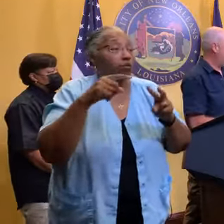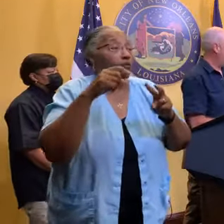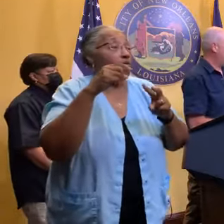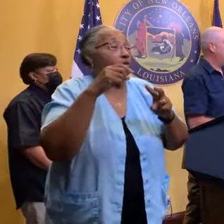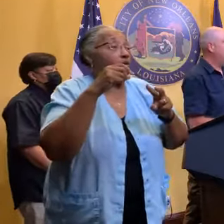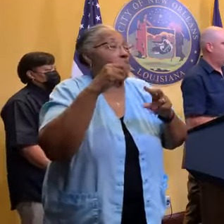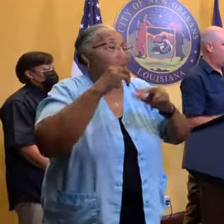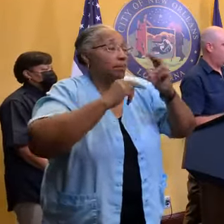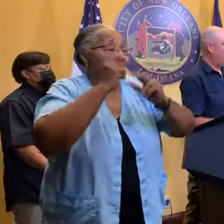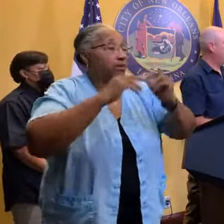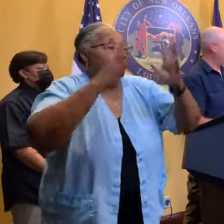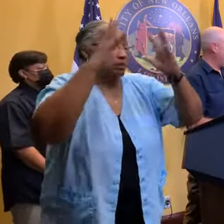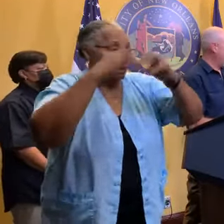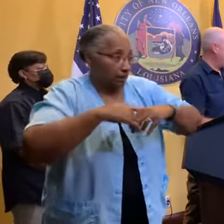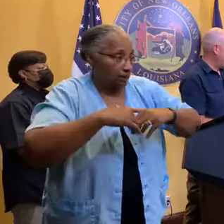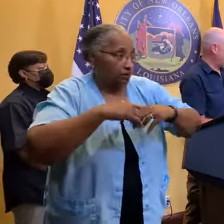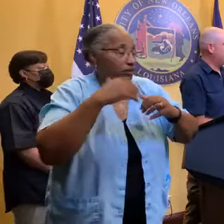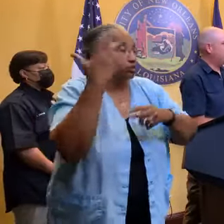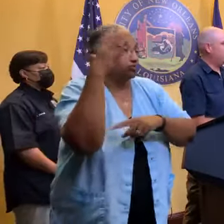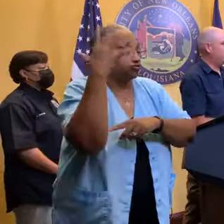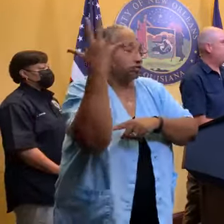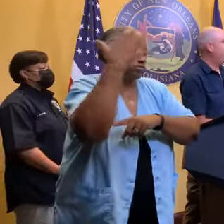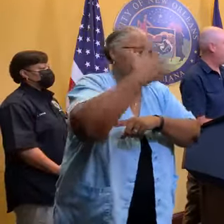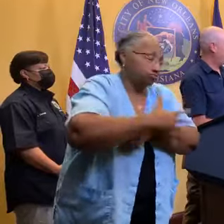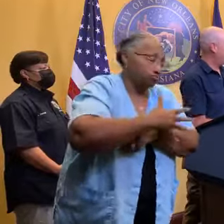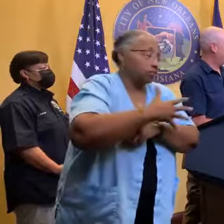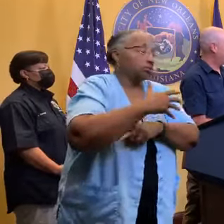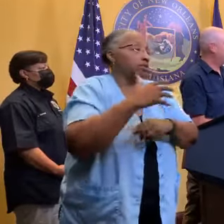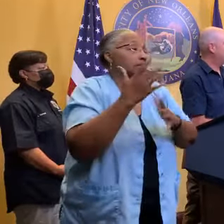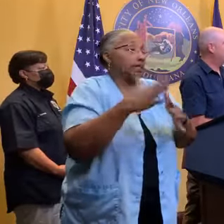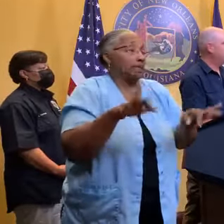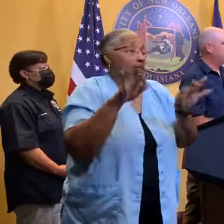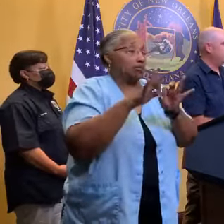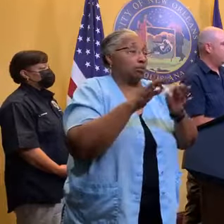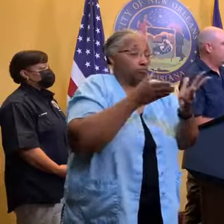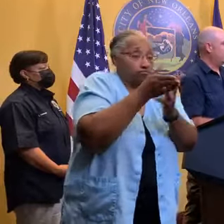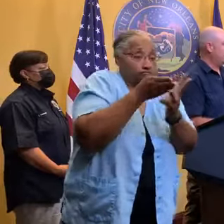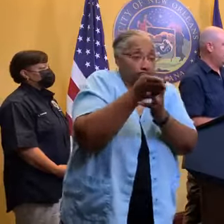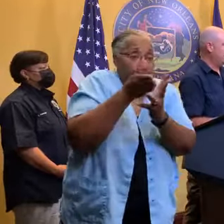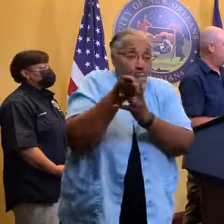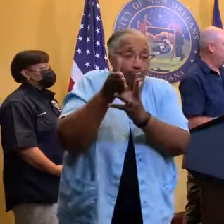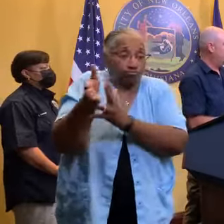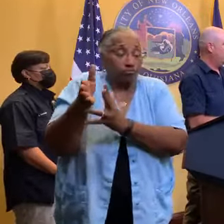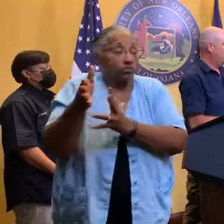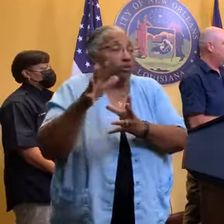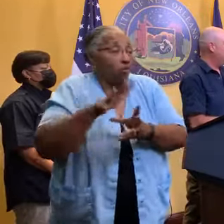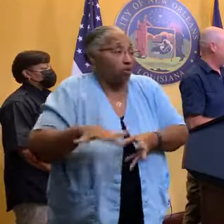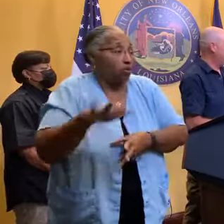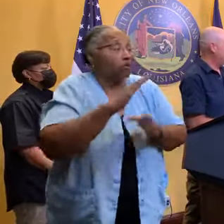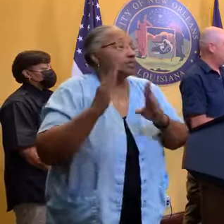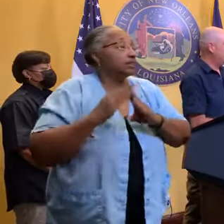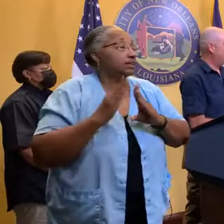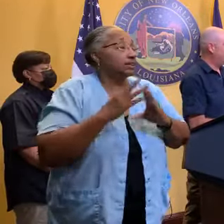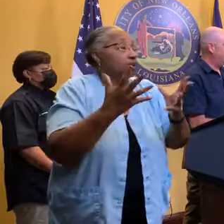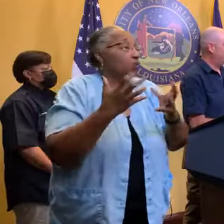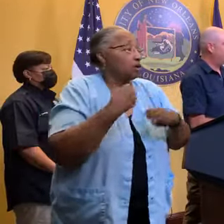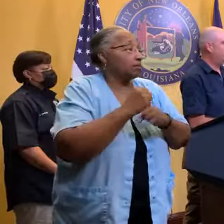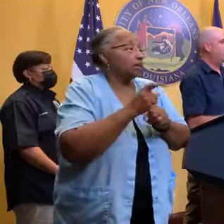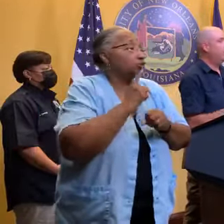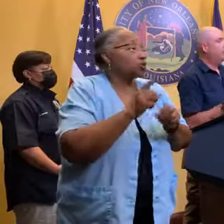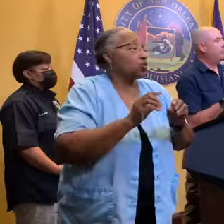down trees, critical intersections and traffic routes through the city to make sure that we can get those cleared and addressed as